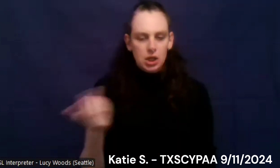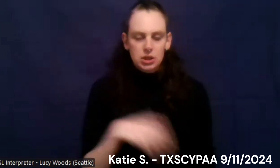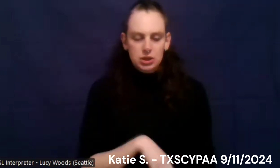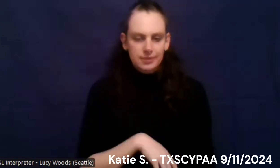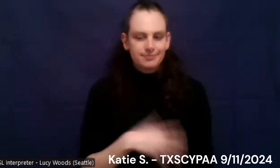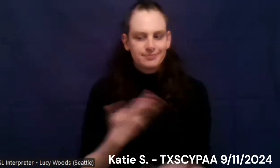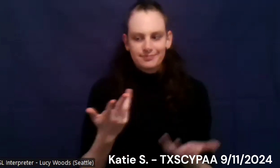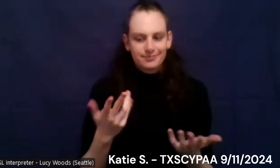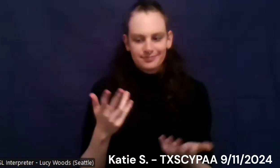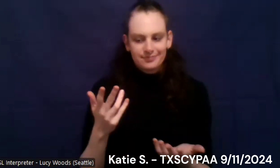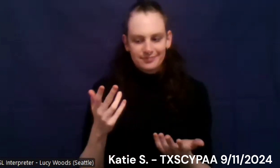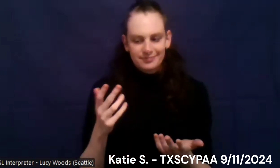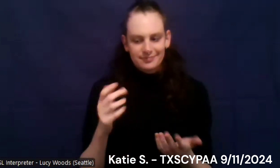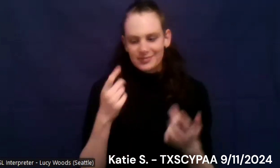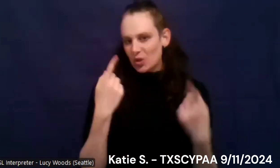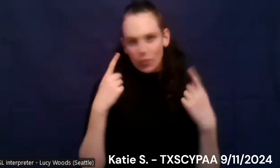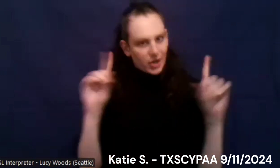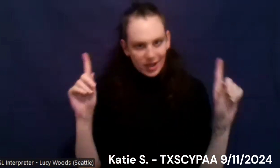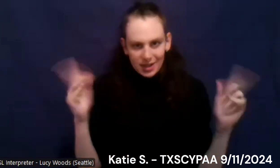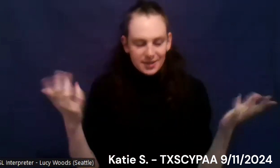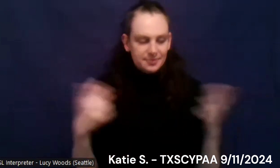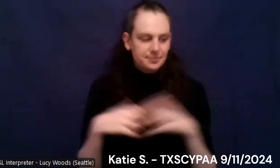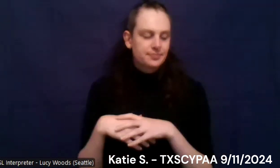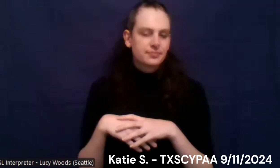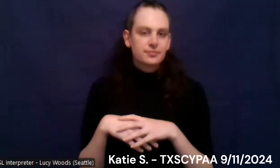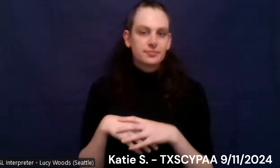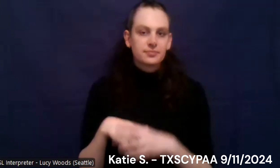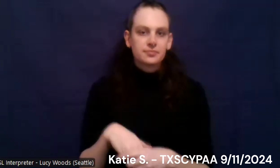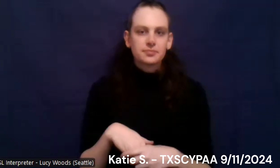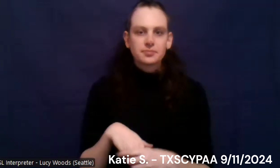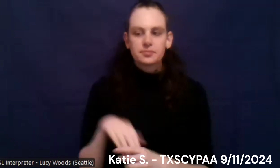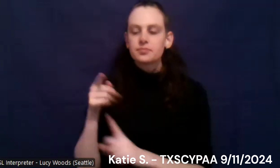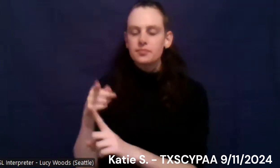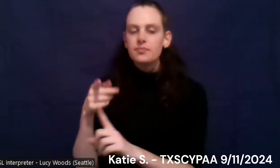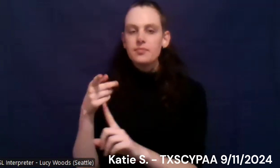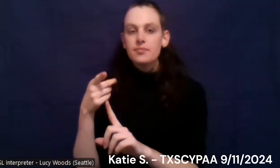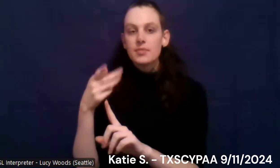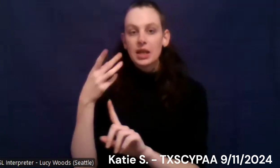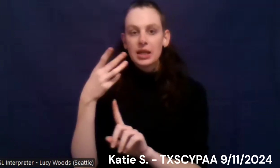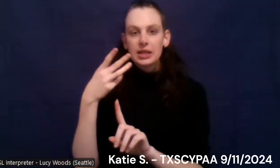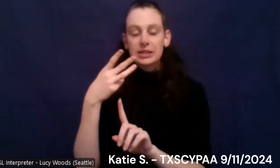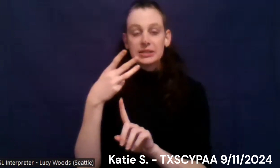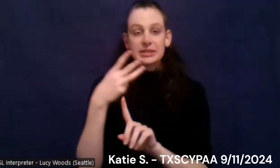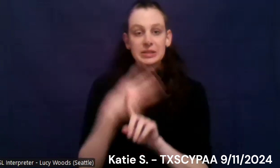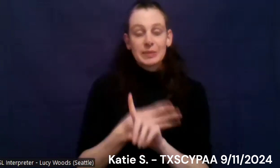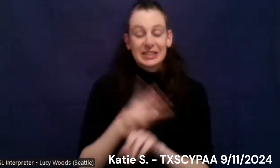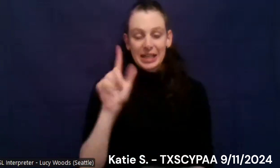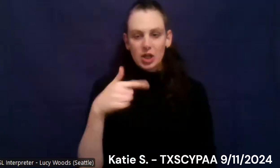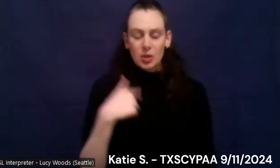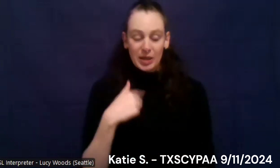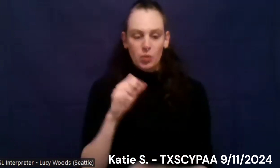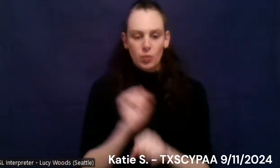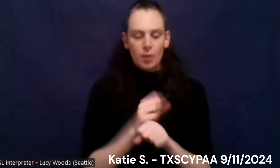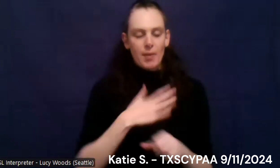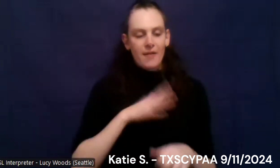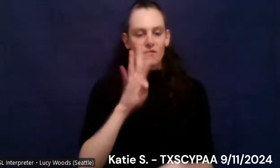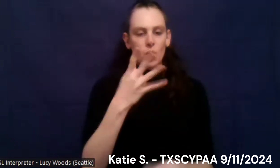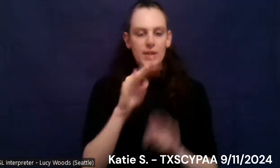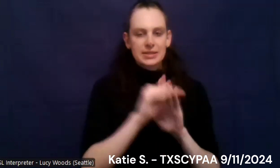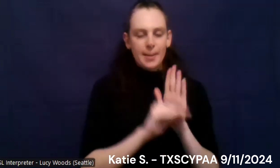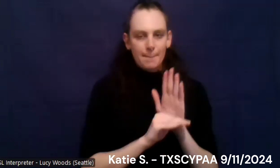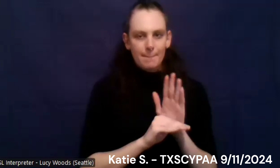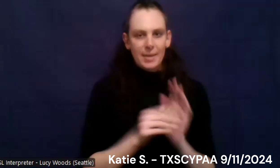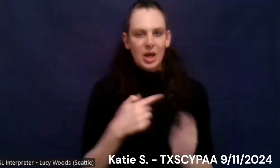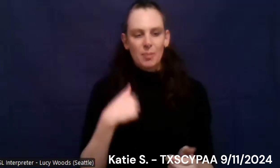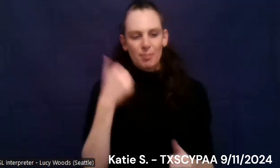But anyways, he about 6 months had happened. I was on my fourth step, and I remember telling my sponsor, like,